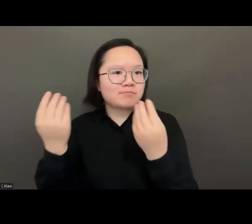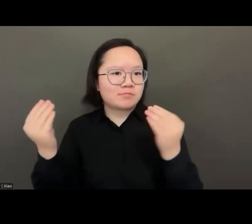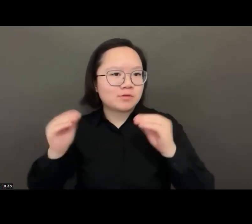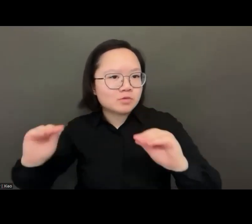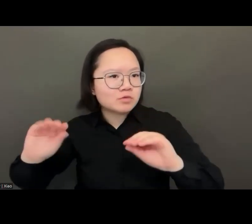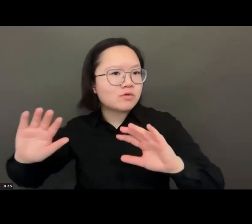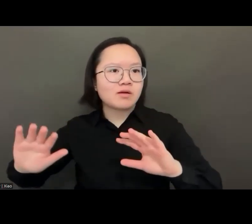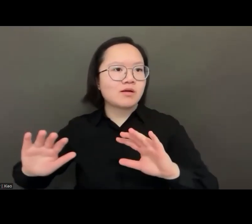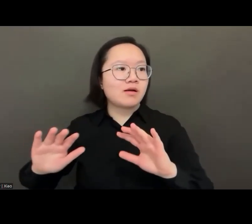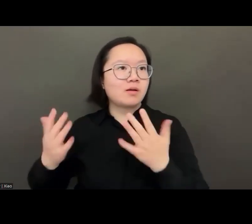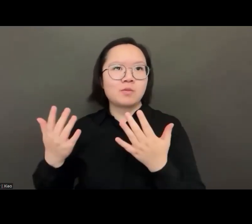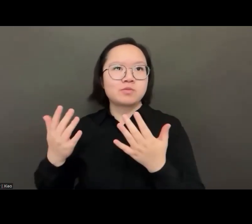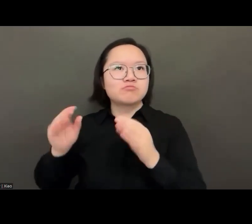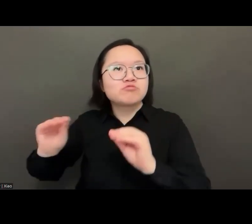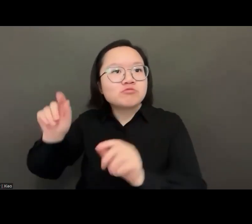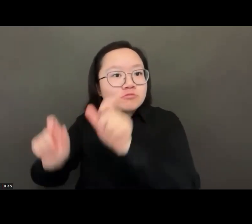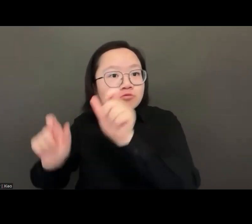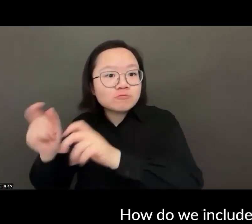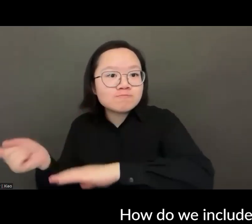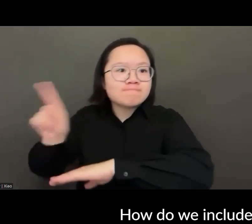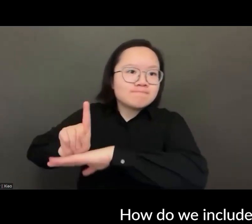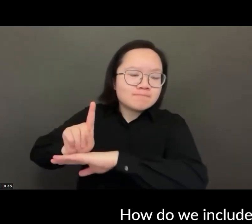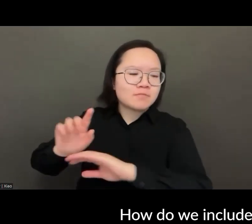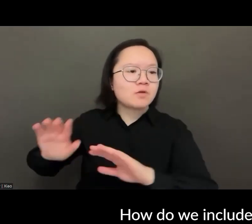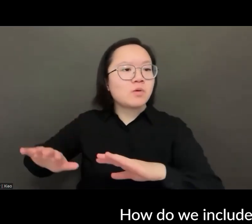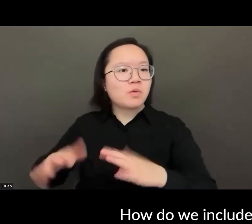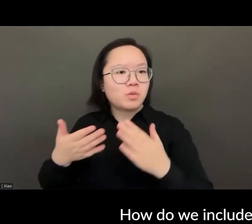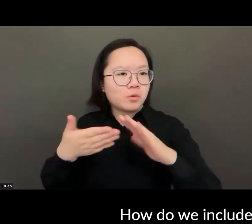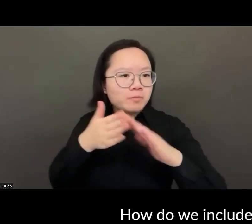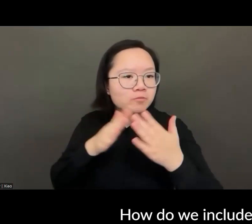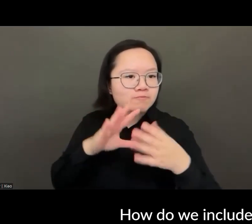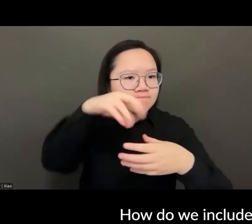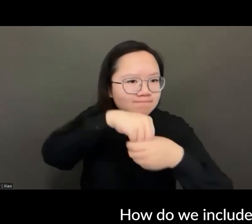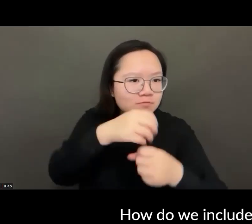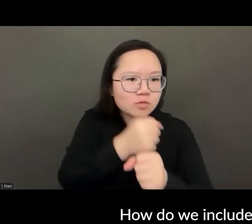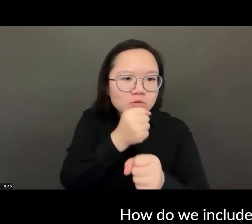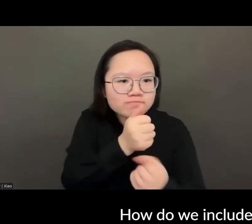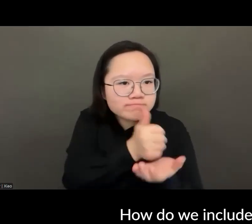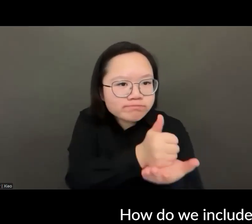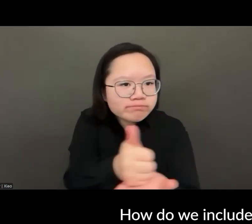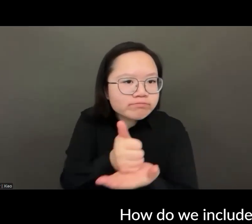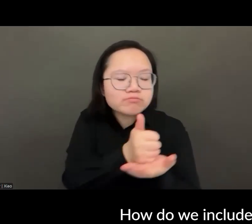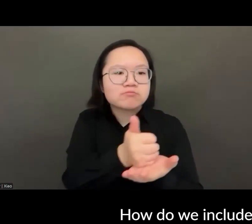I mean teachers, I mean, the community workers. How do we include that central,